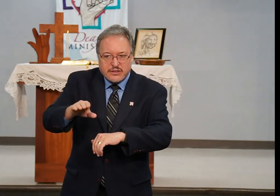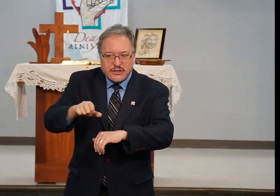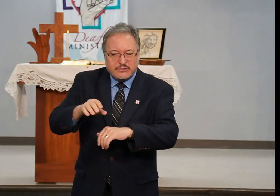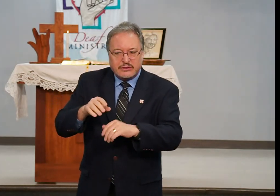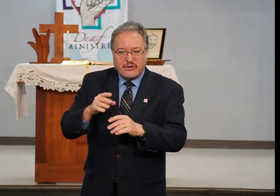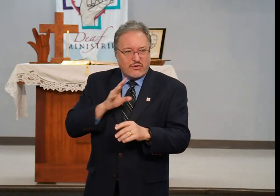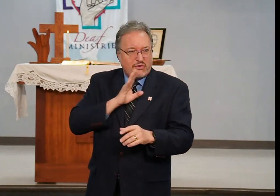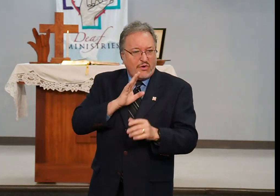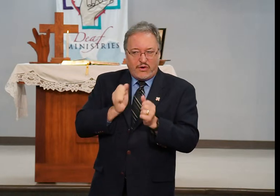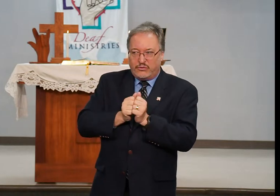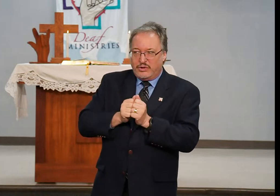her presence.